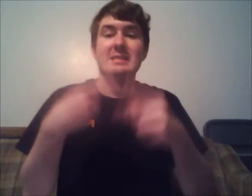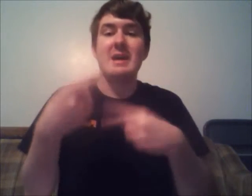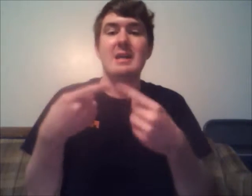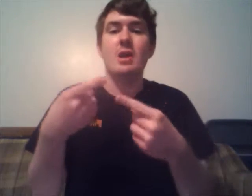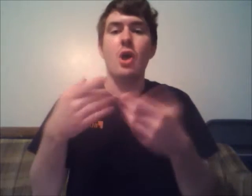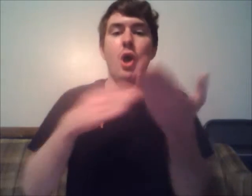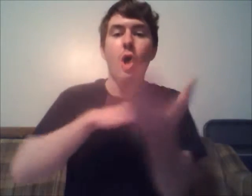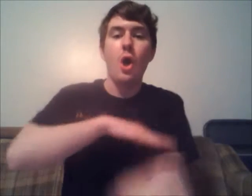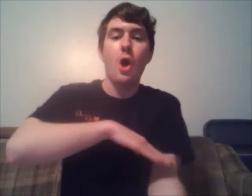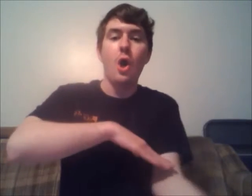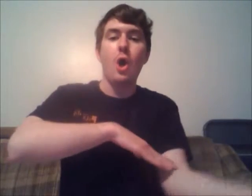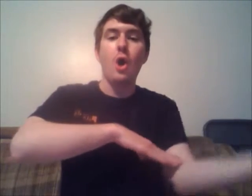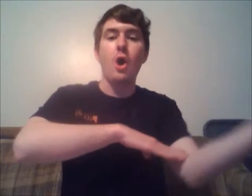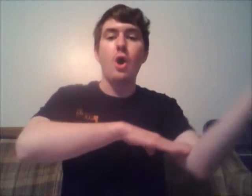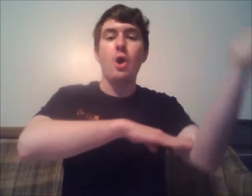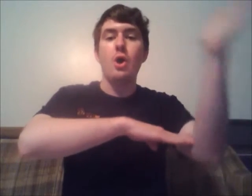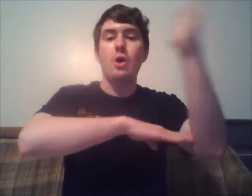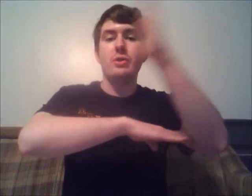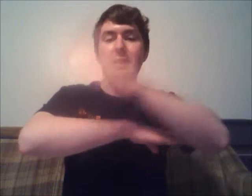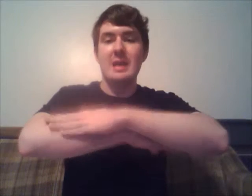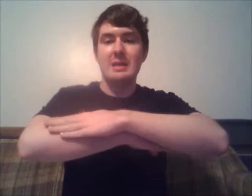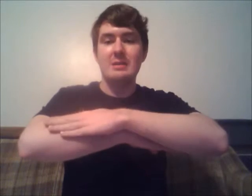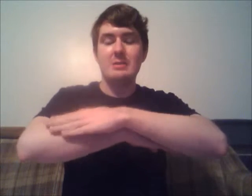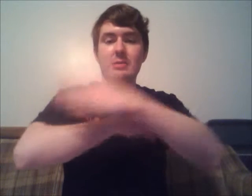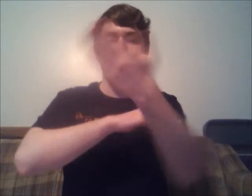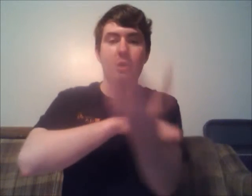sign all day,